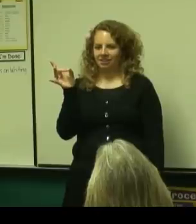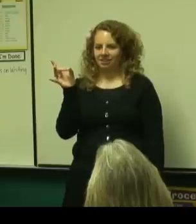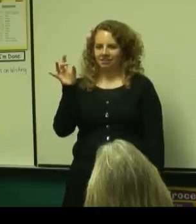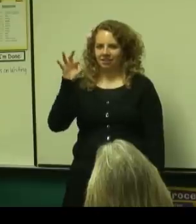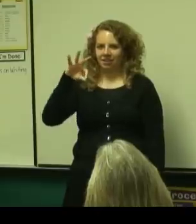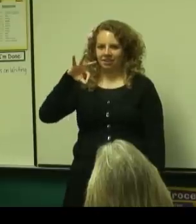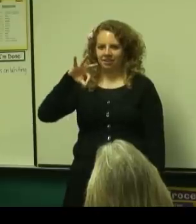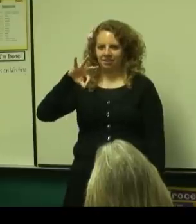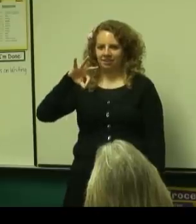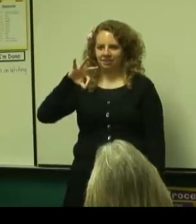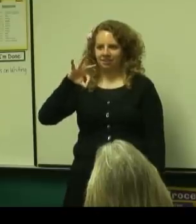489.